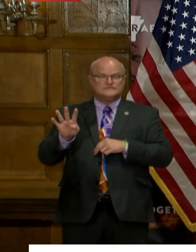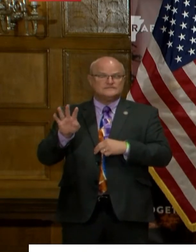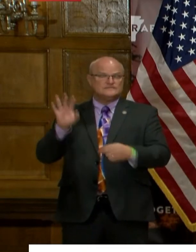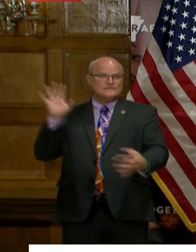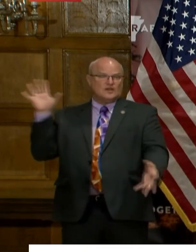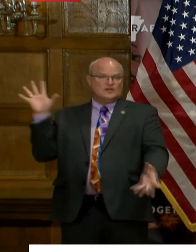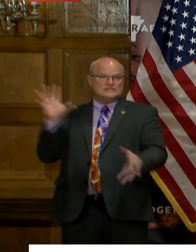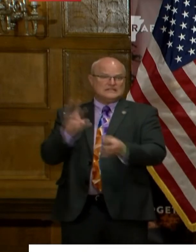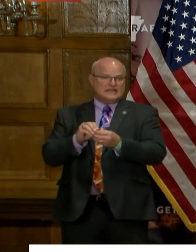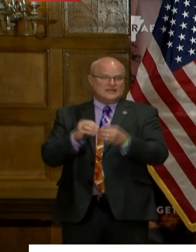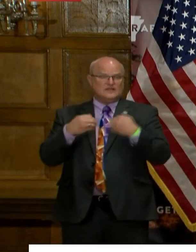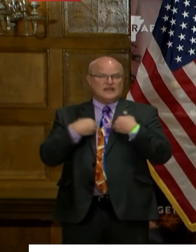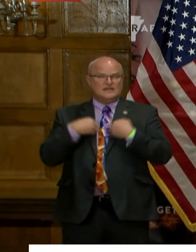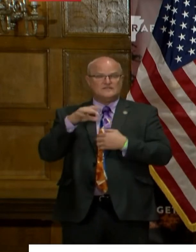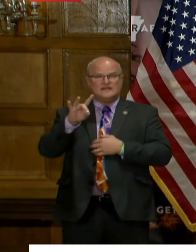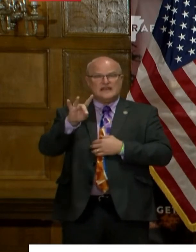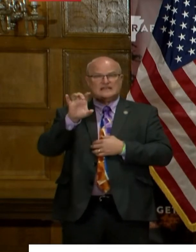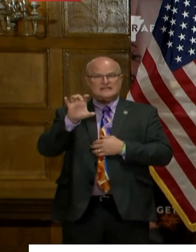us to